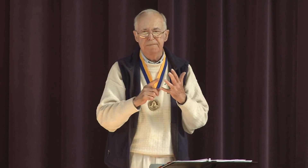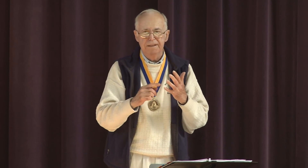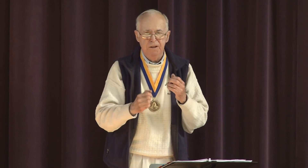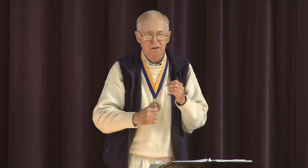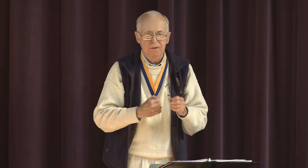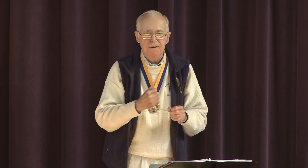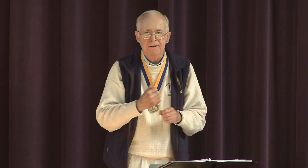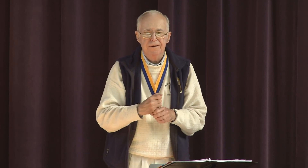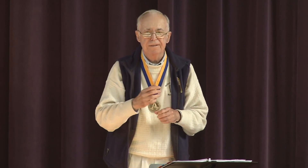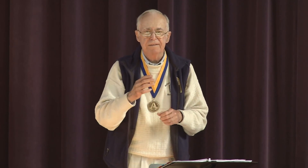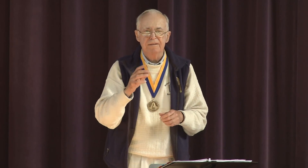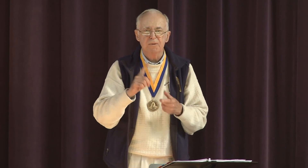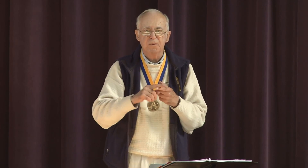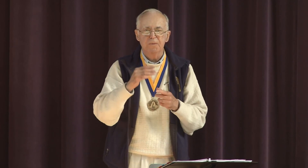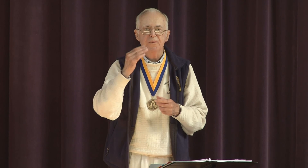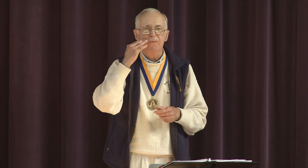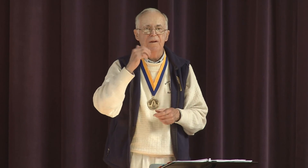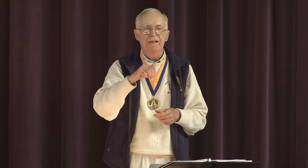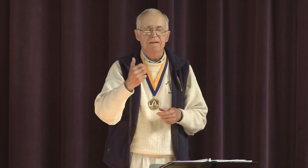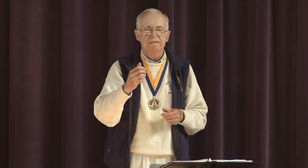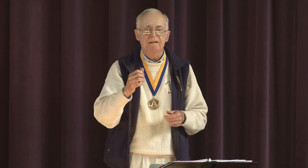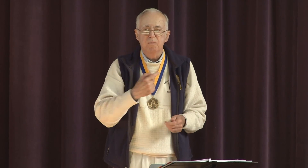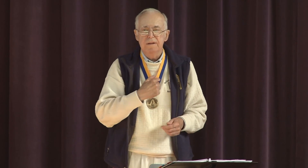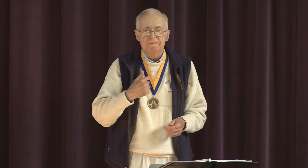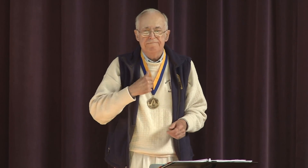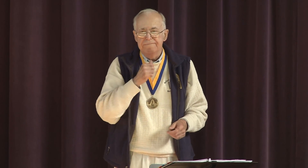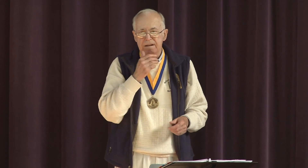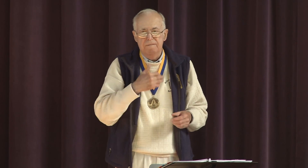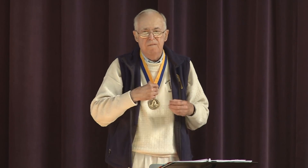He and I came to the university together